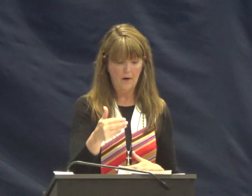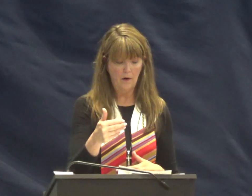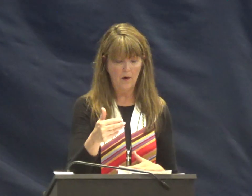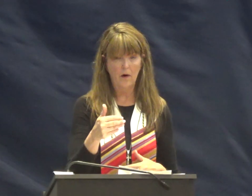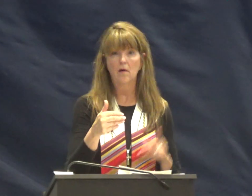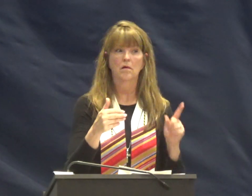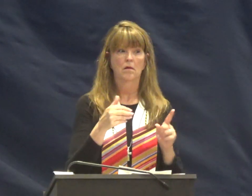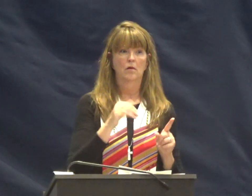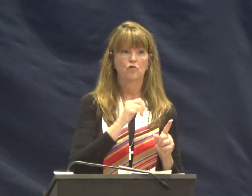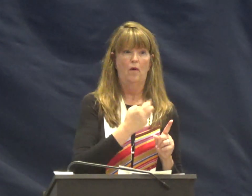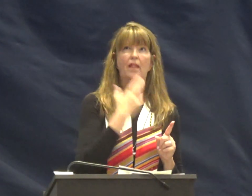right?